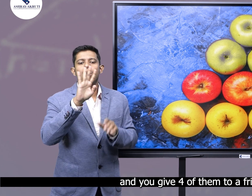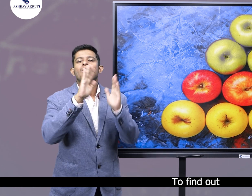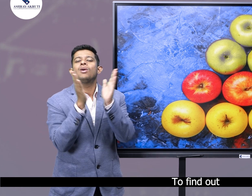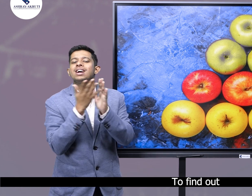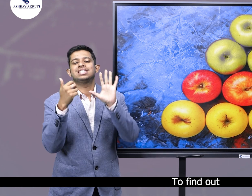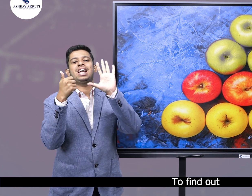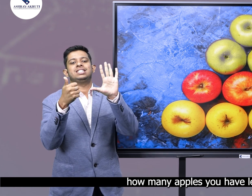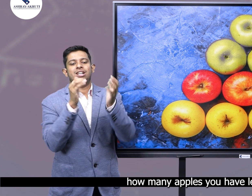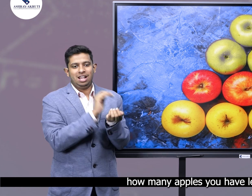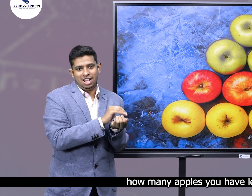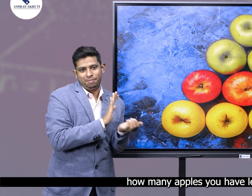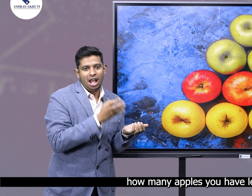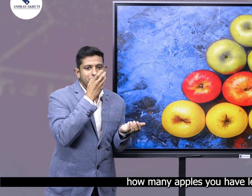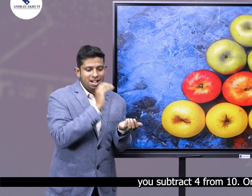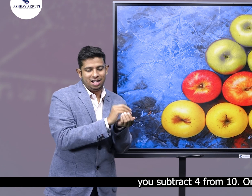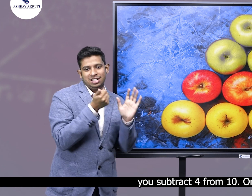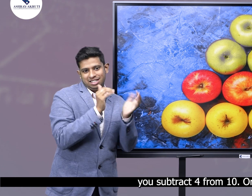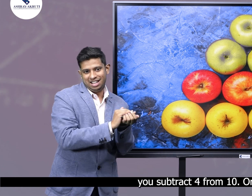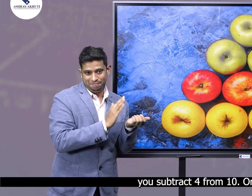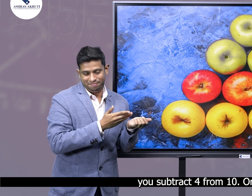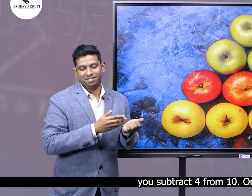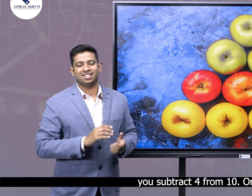To find out how many apples you've left, you subtract 4 from 10.